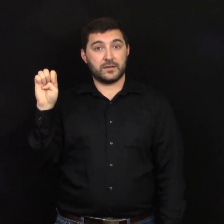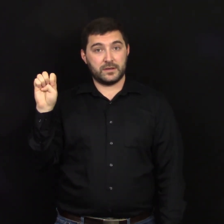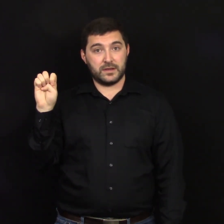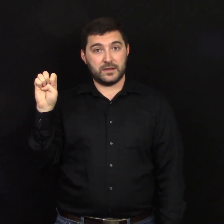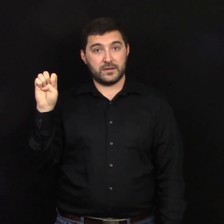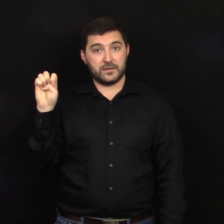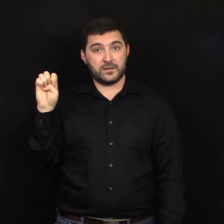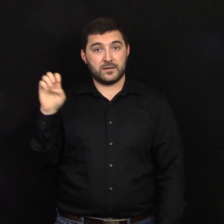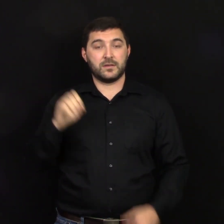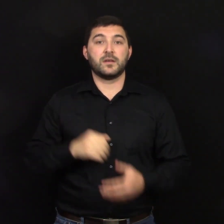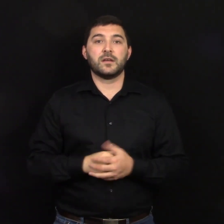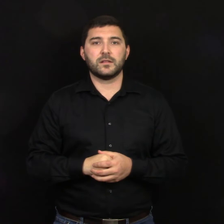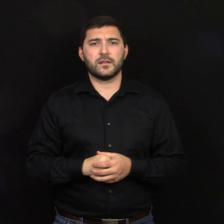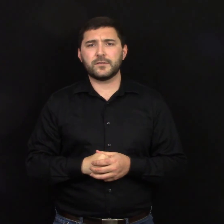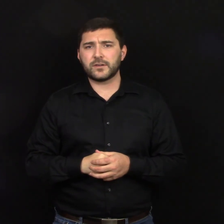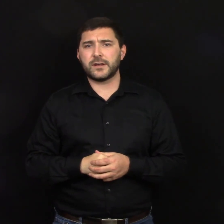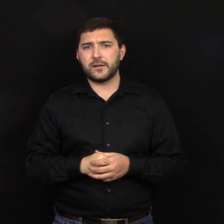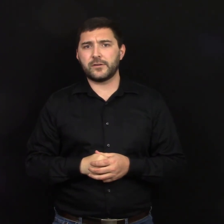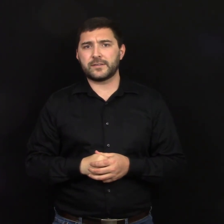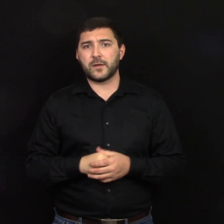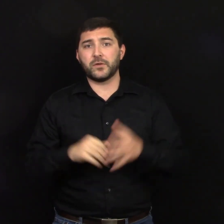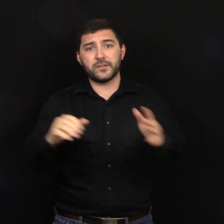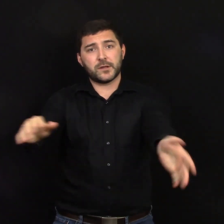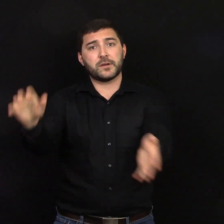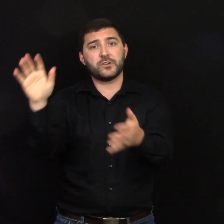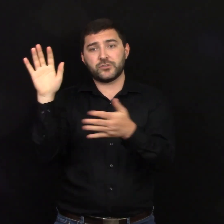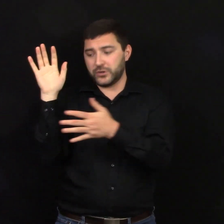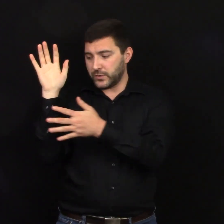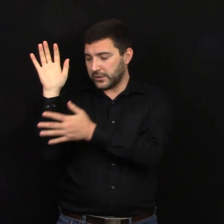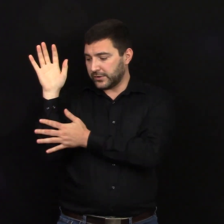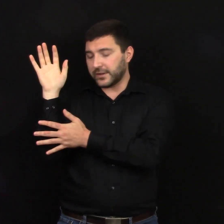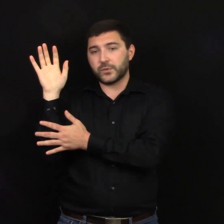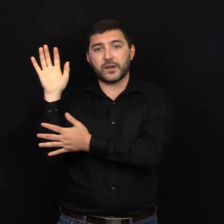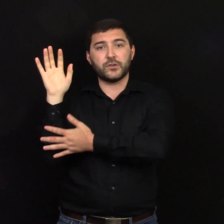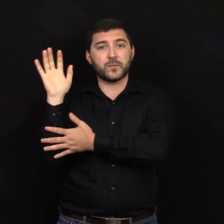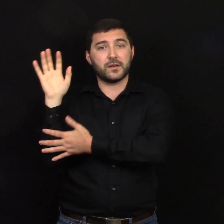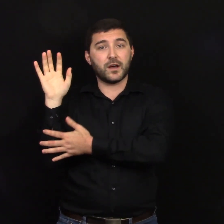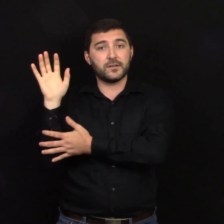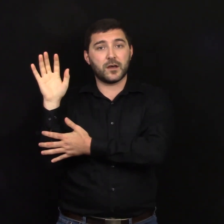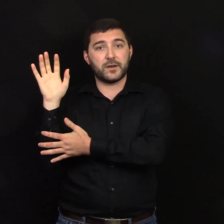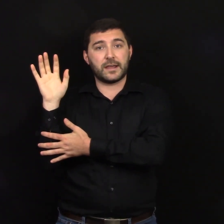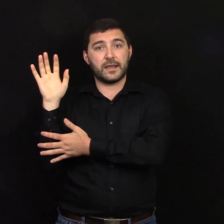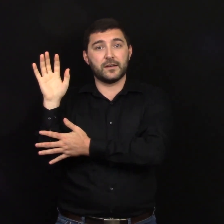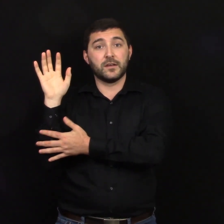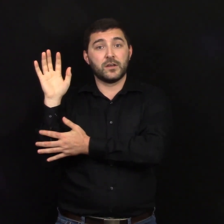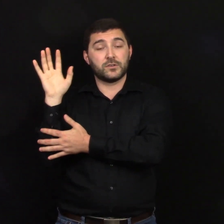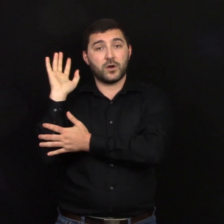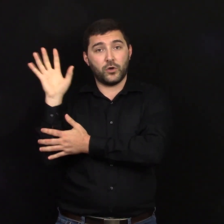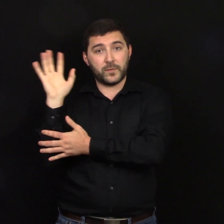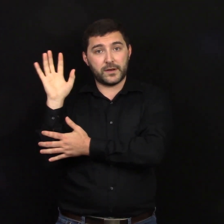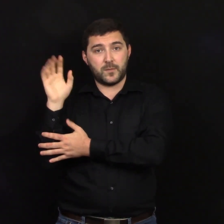O-V-E. Let's look at another example, and this time I'm going to show you what it looks like when I use my non-dominant hand to hold my dominant